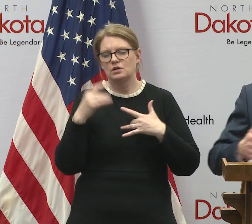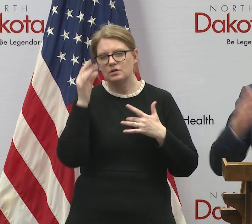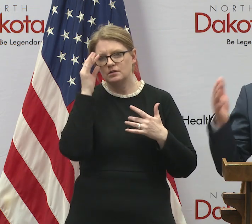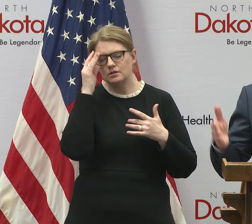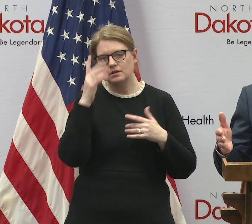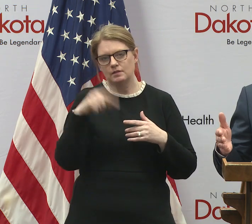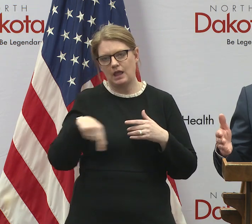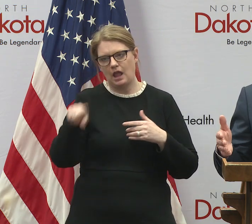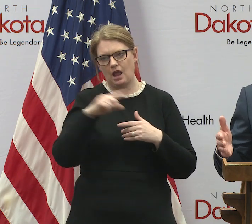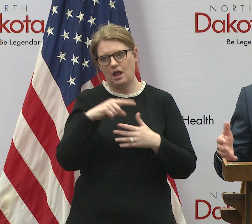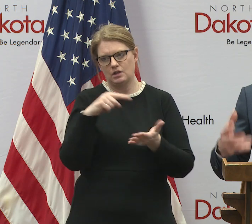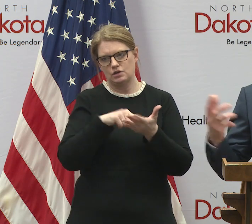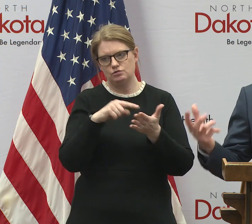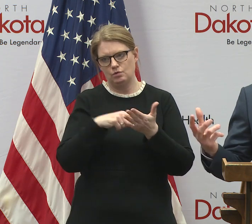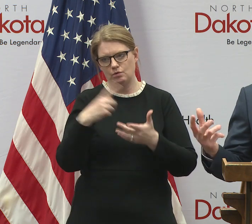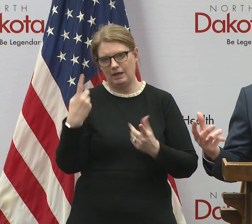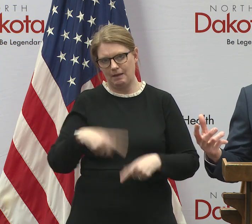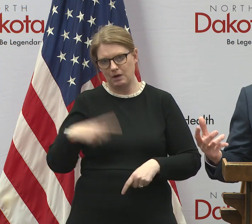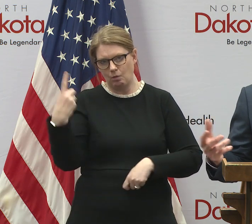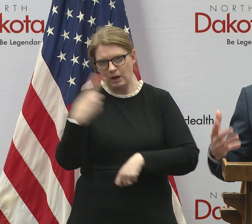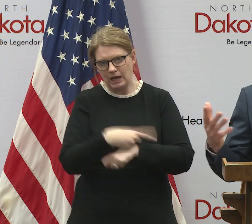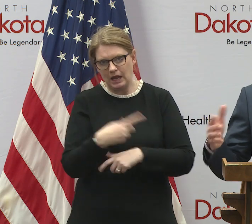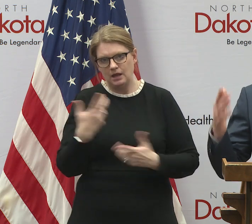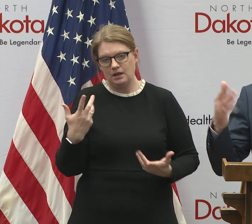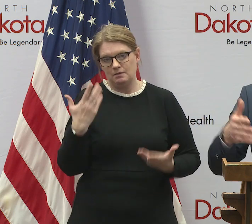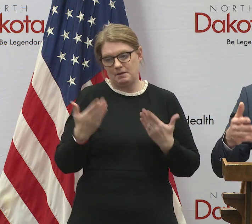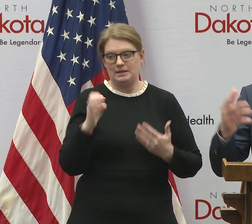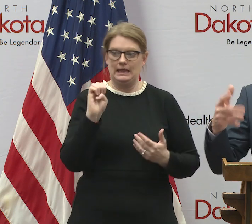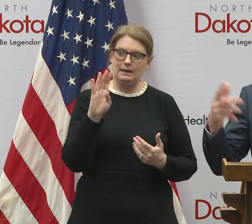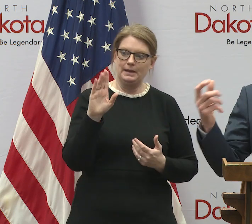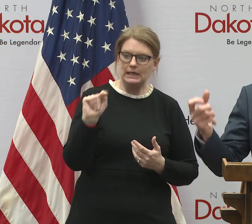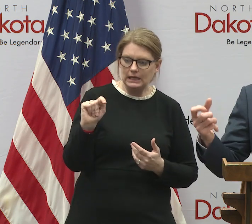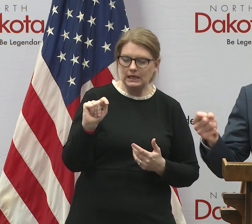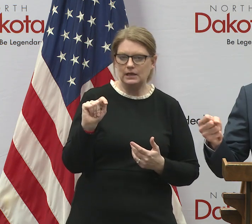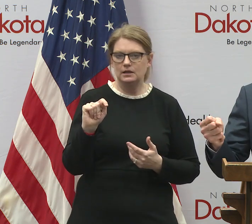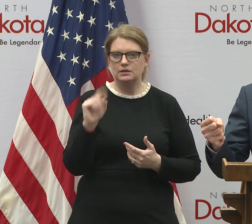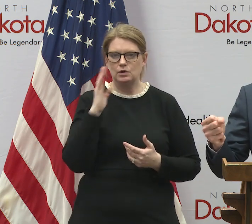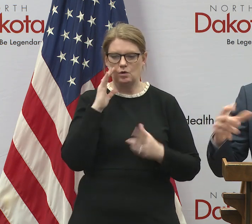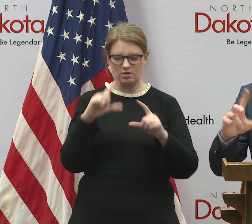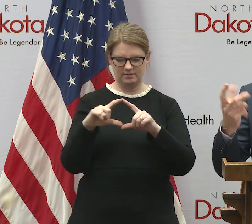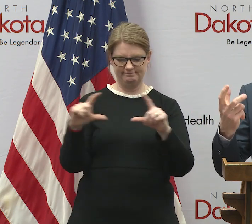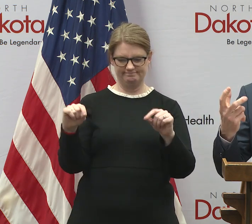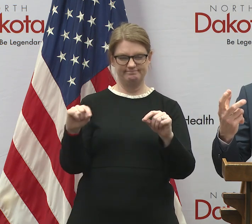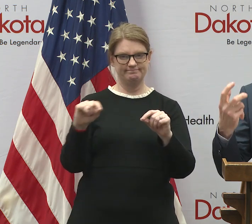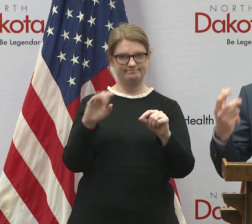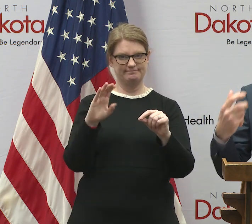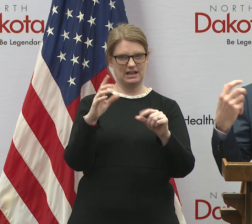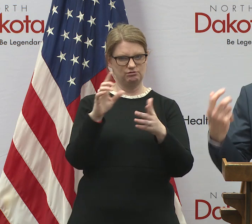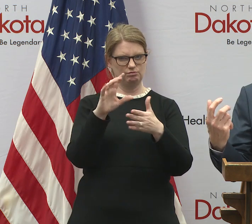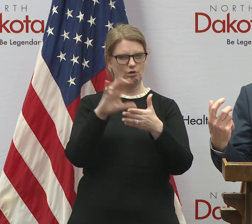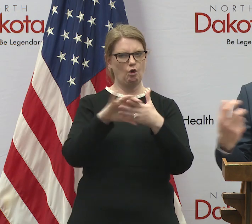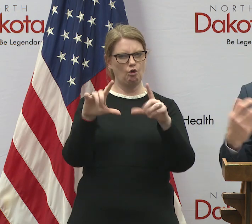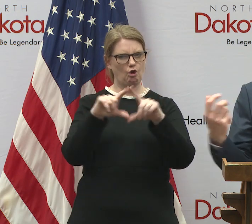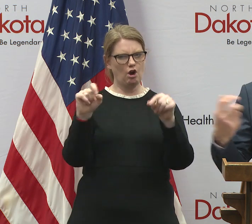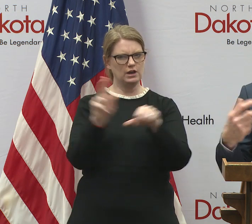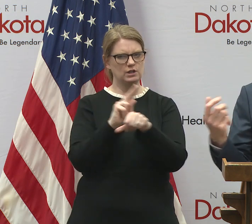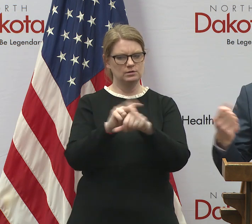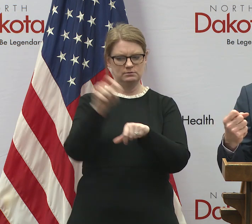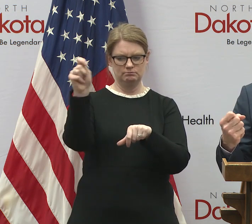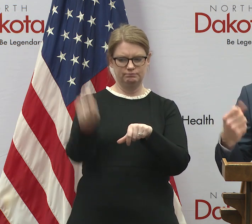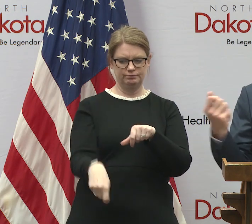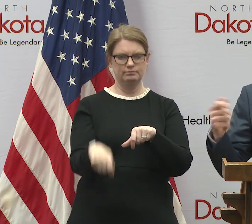typically they all come due on one day, and for those people that might have an EBT, electronic benefits transfer, their card that they use, because now you can